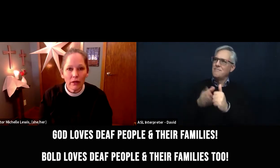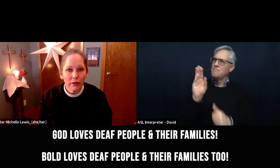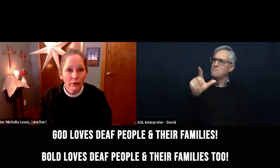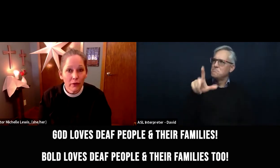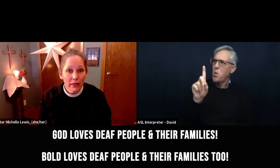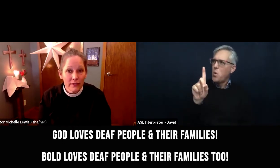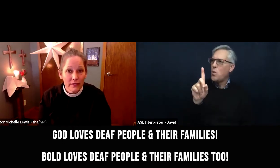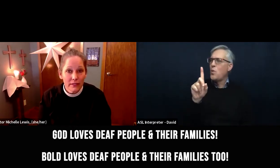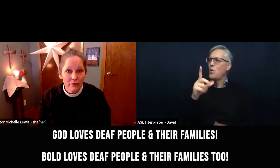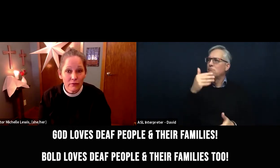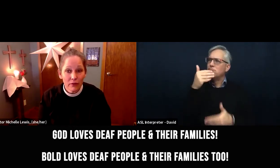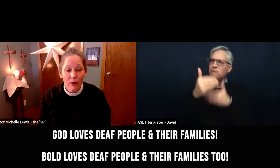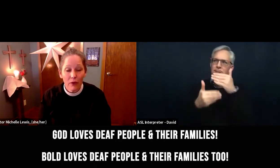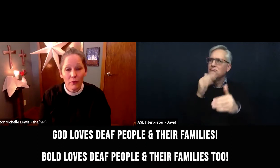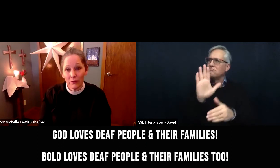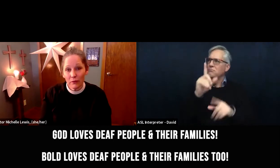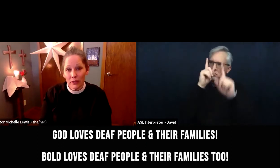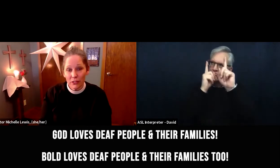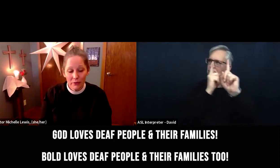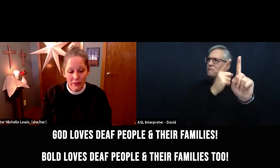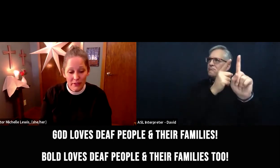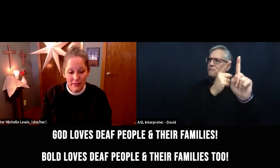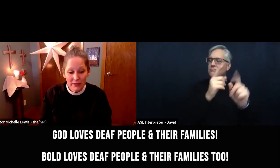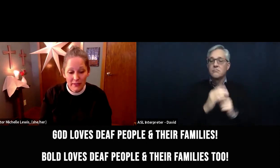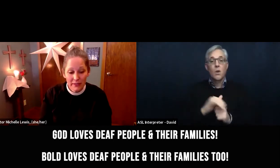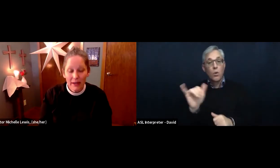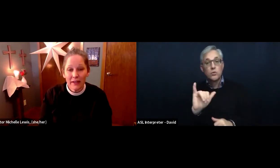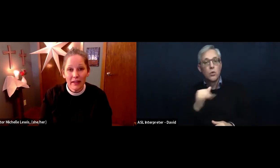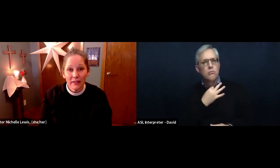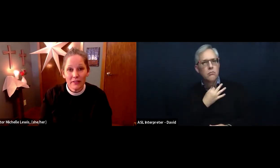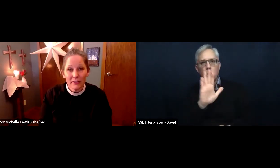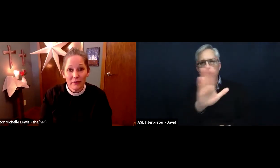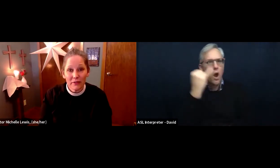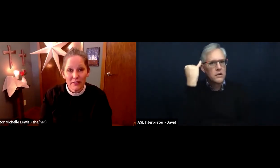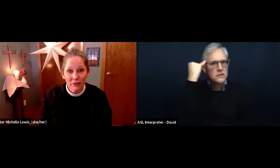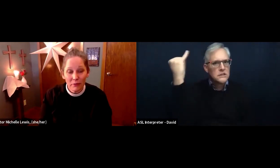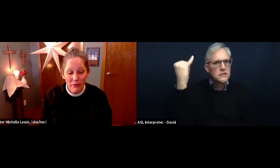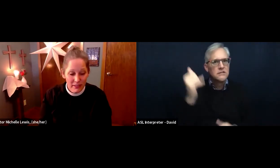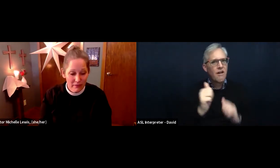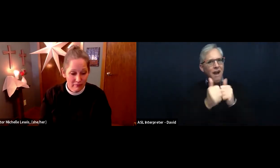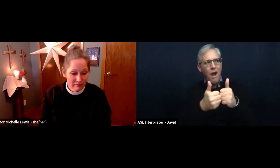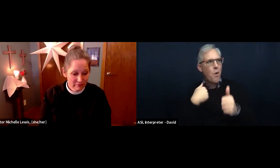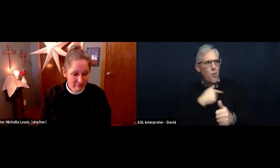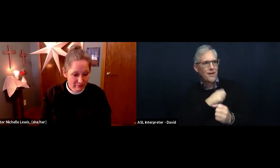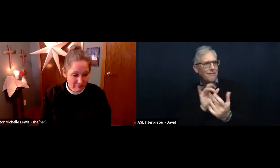What are your ideas for how we can reach out and connect with the deaf community?